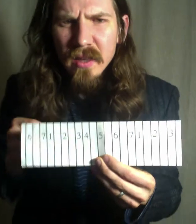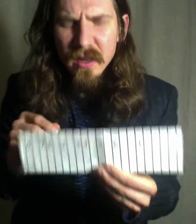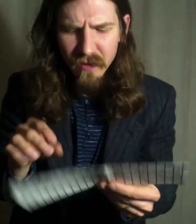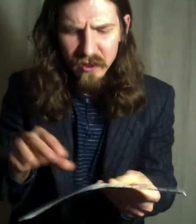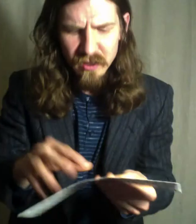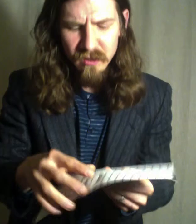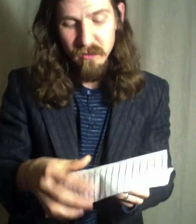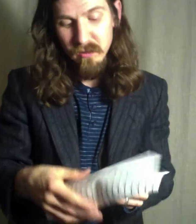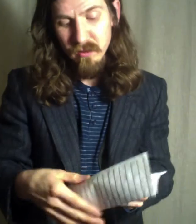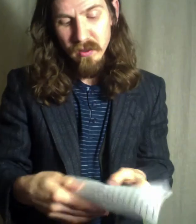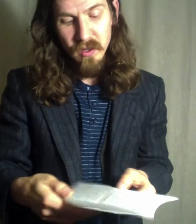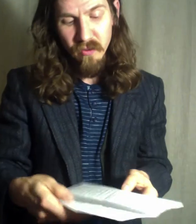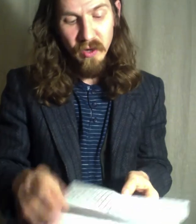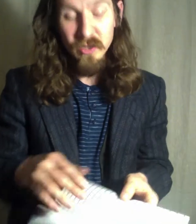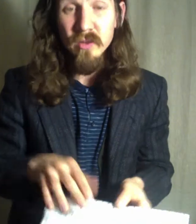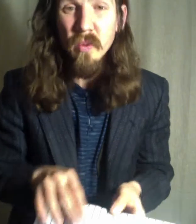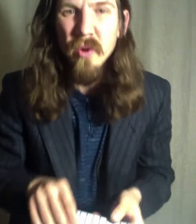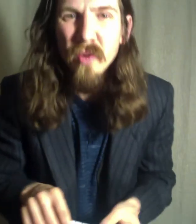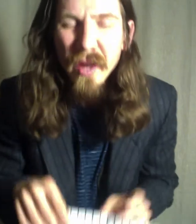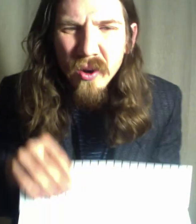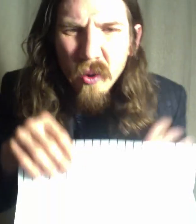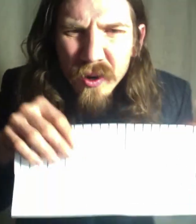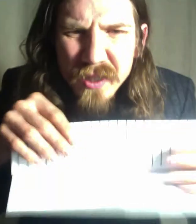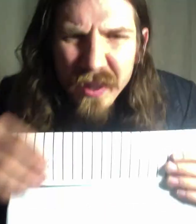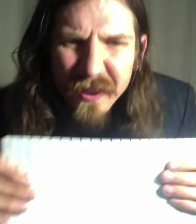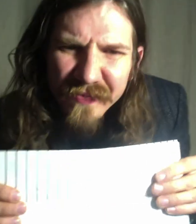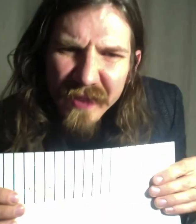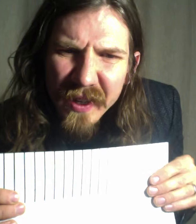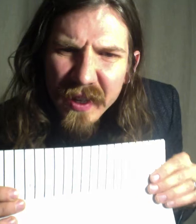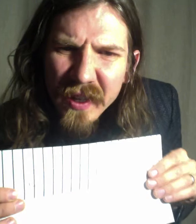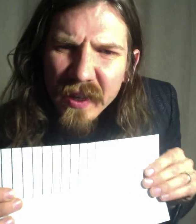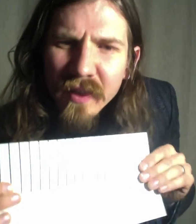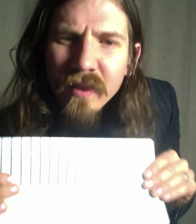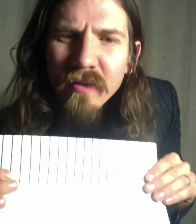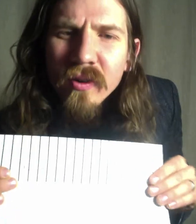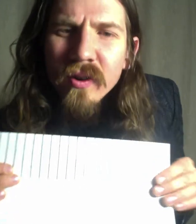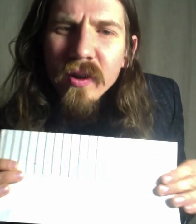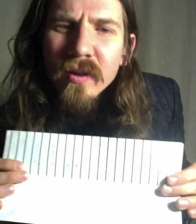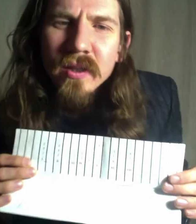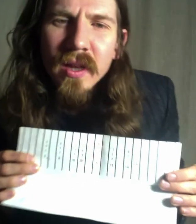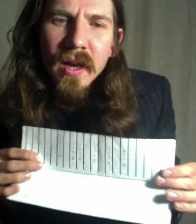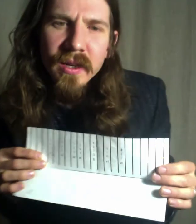give us different ratios when we create chords in the vertical slice.